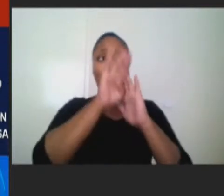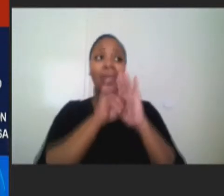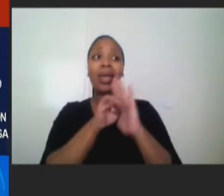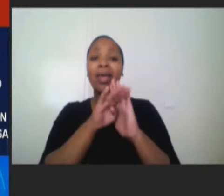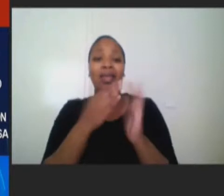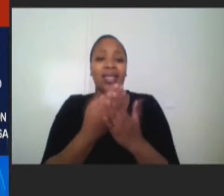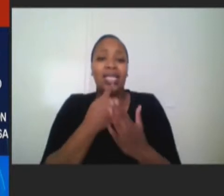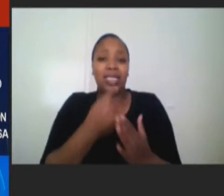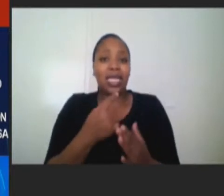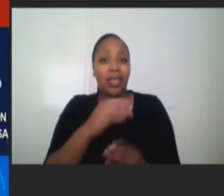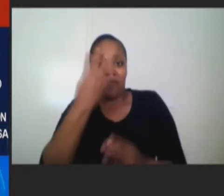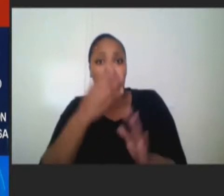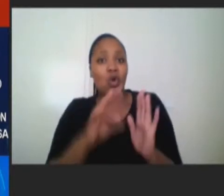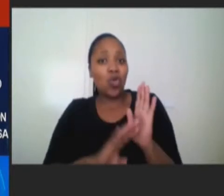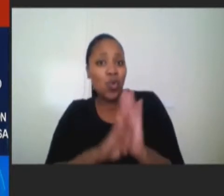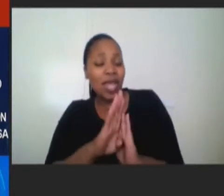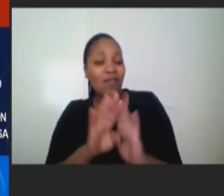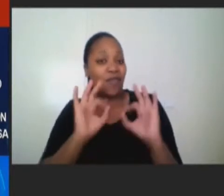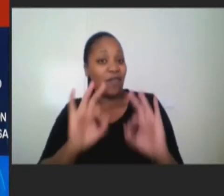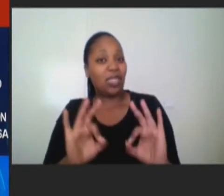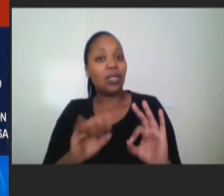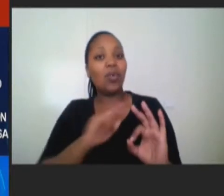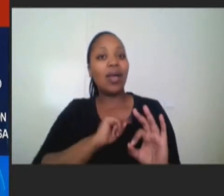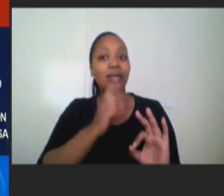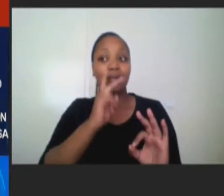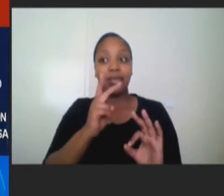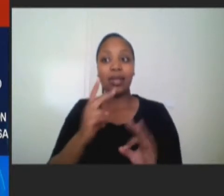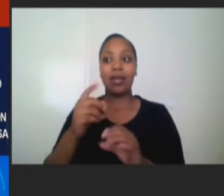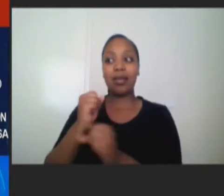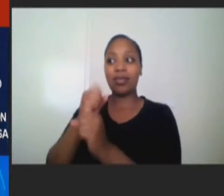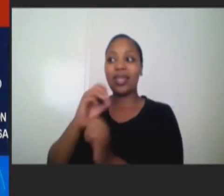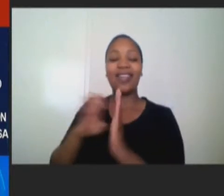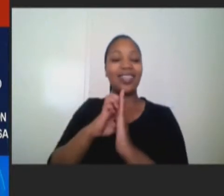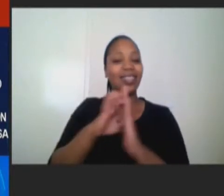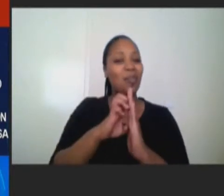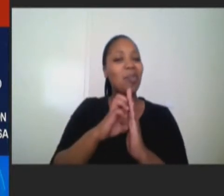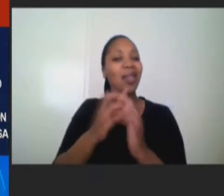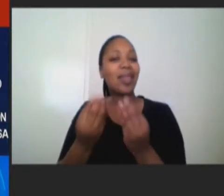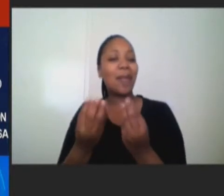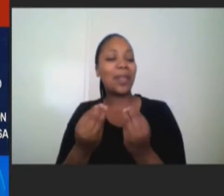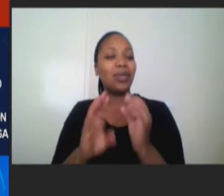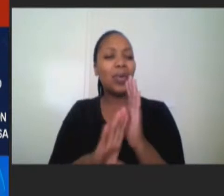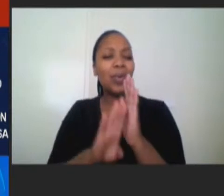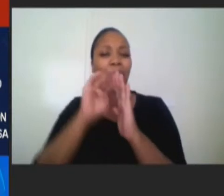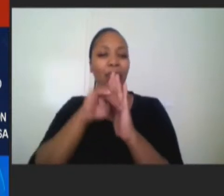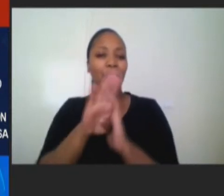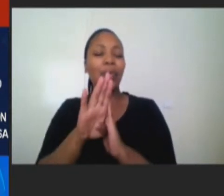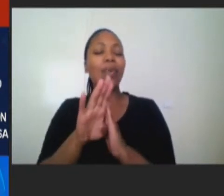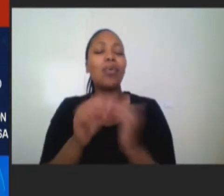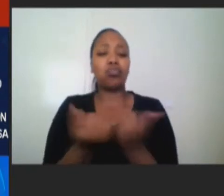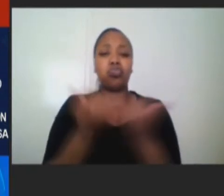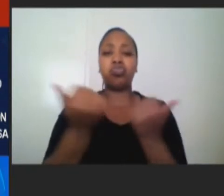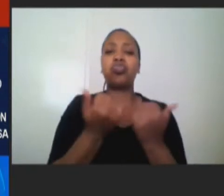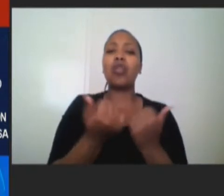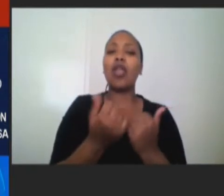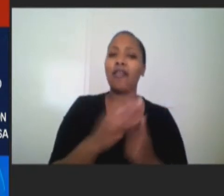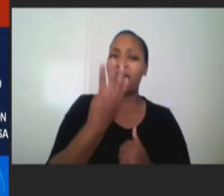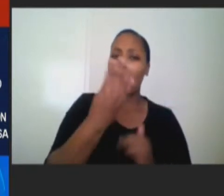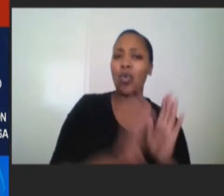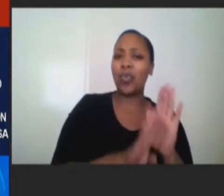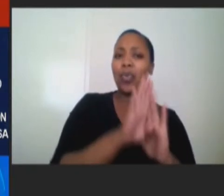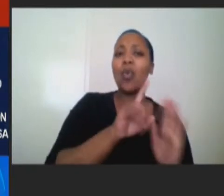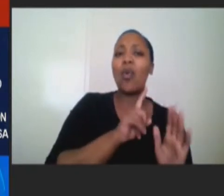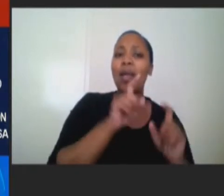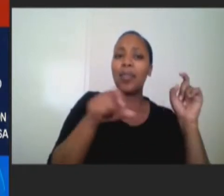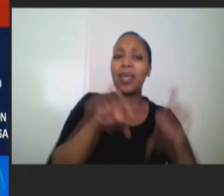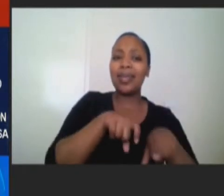of cases in Gauteng. For all intents and purposes, Gauteng has entered the fourth wave. We're seeing high positivity rates. This